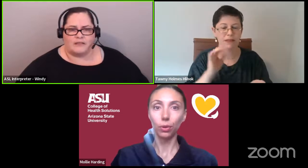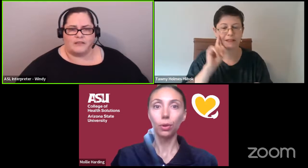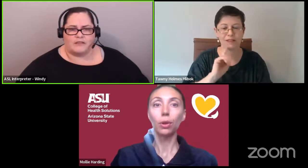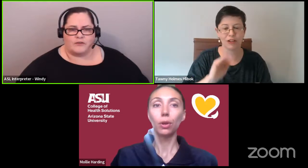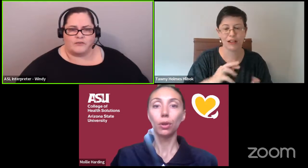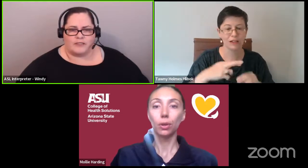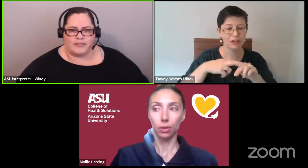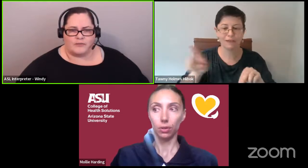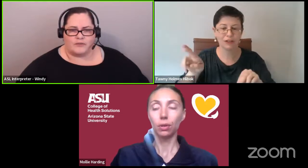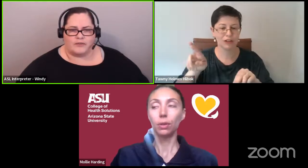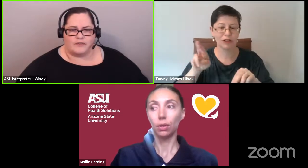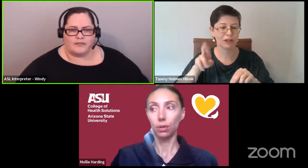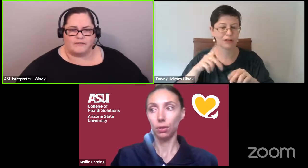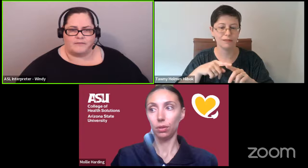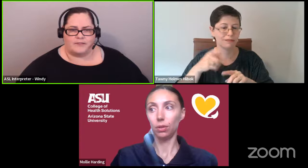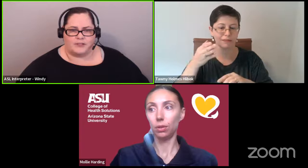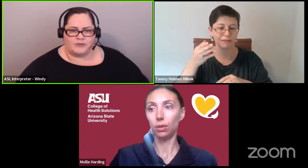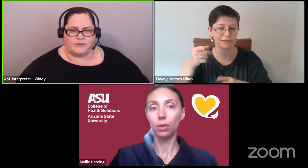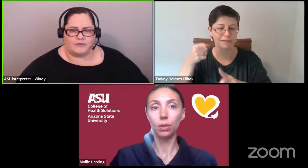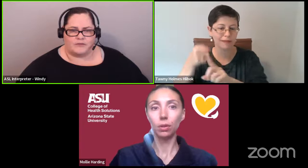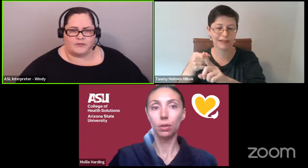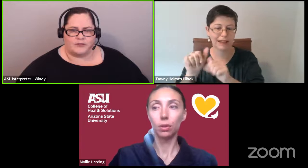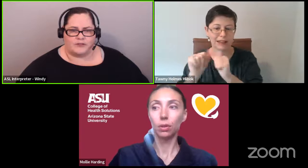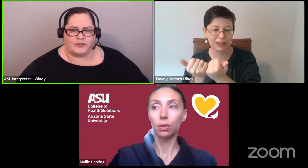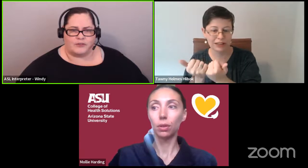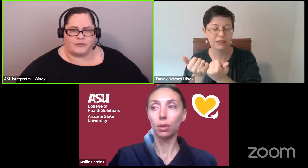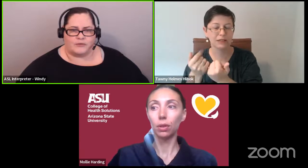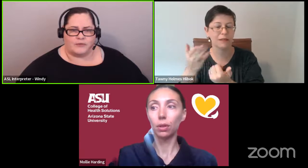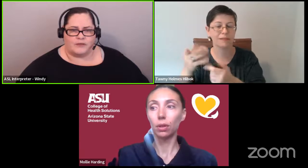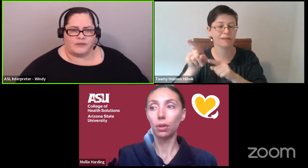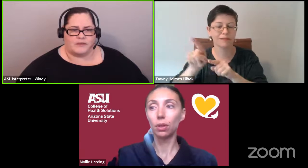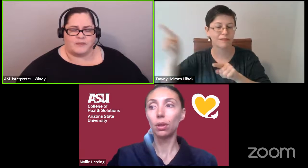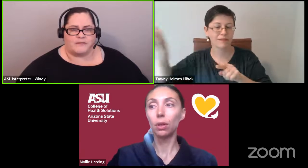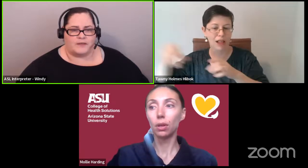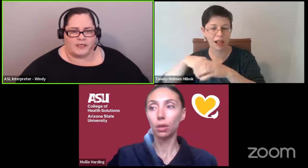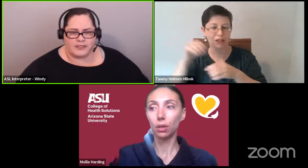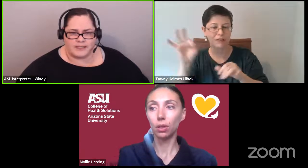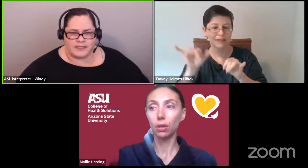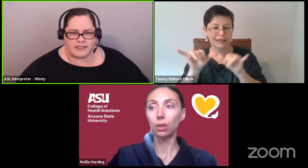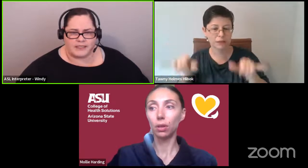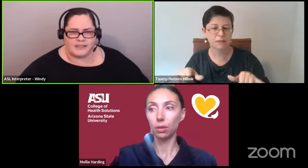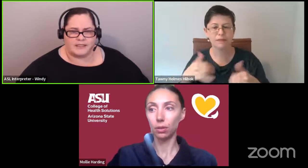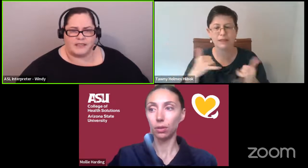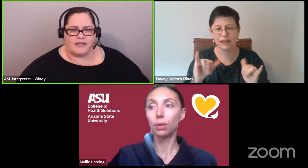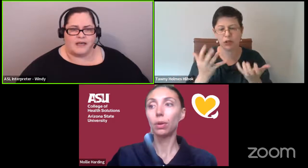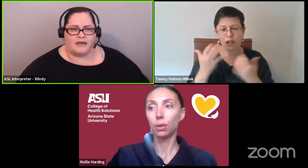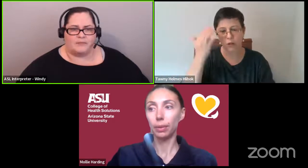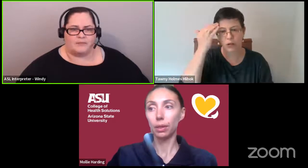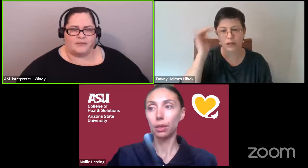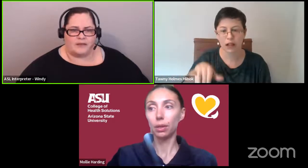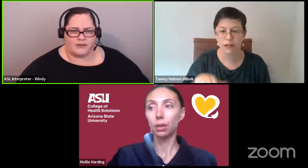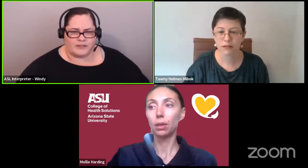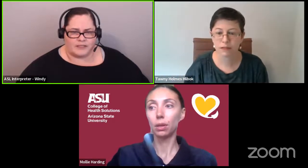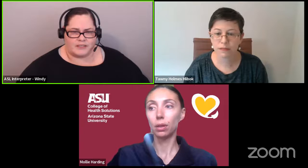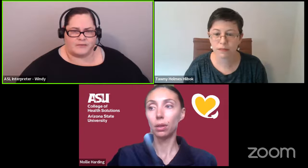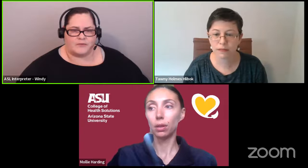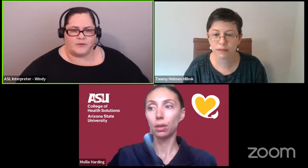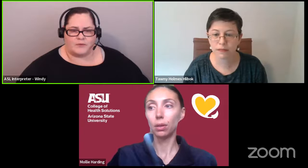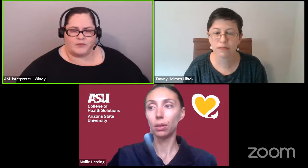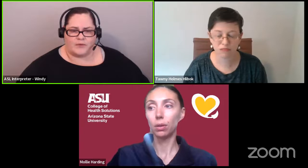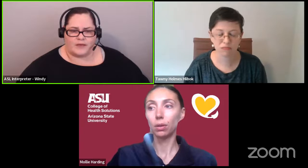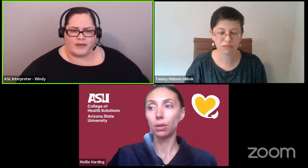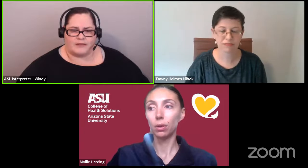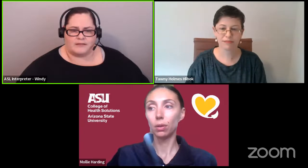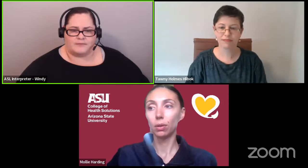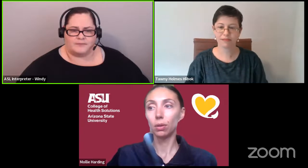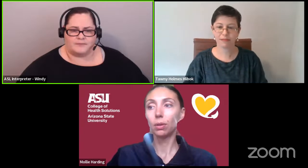well. So for example, deaf children referred to specific agencies and other systems. We